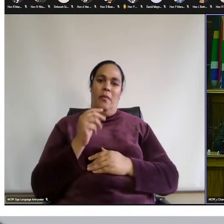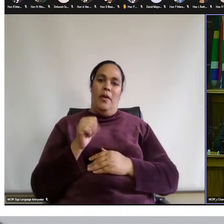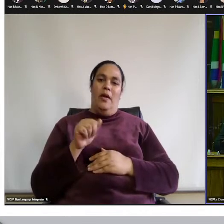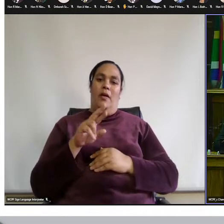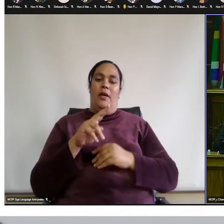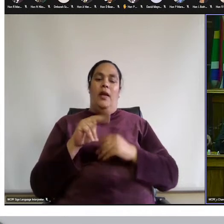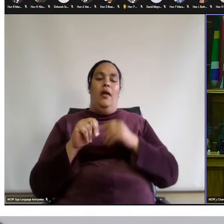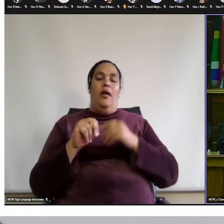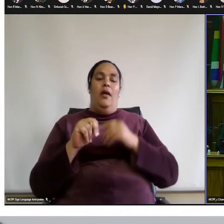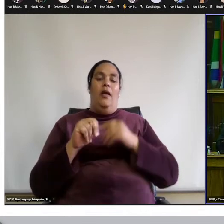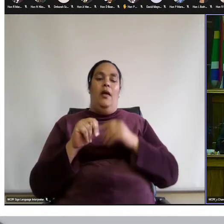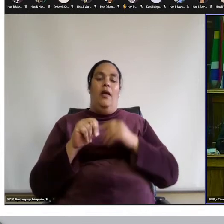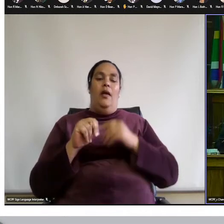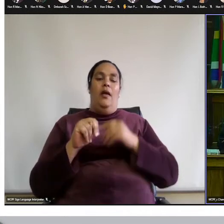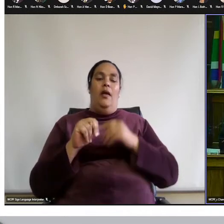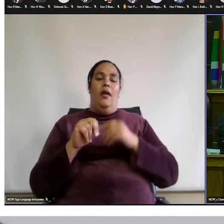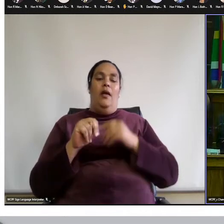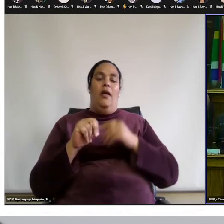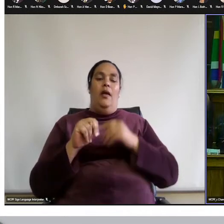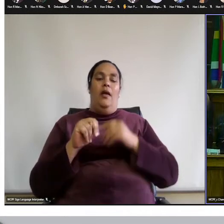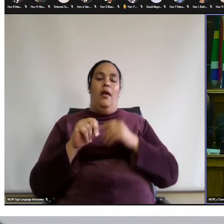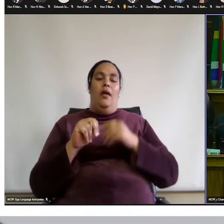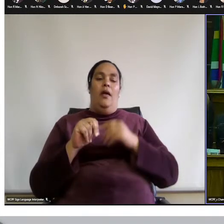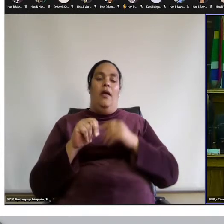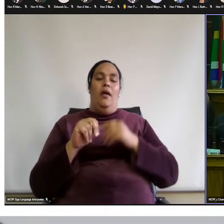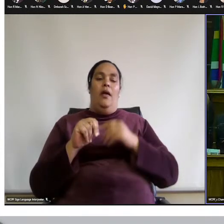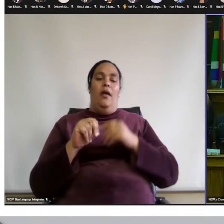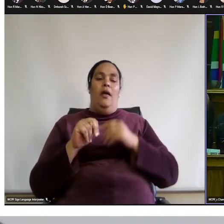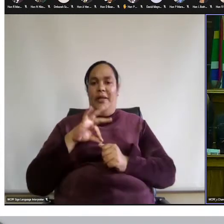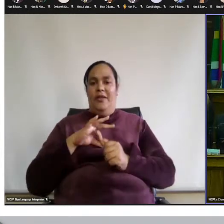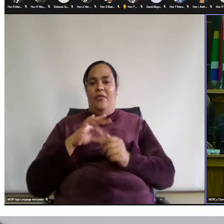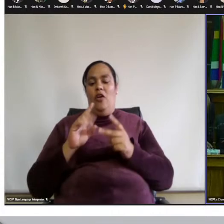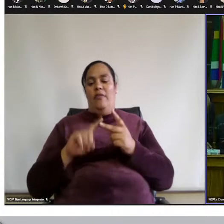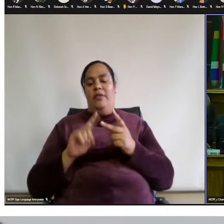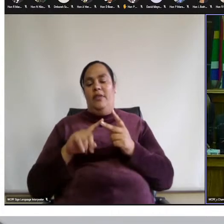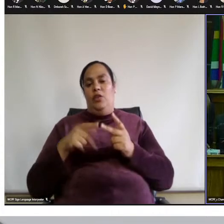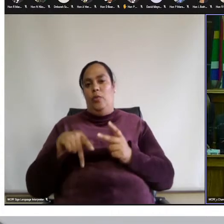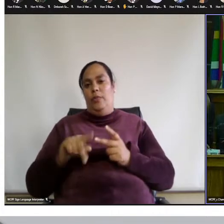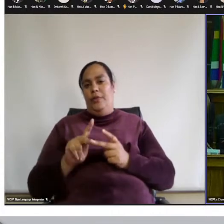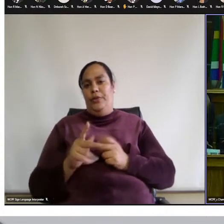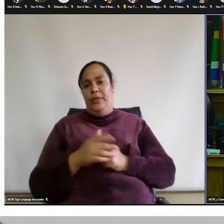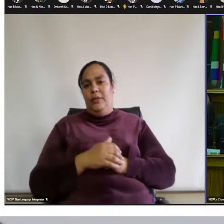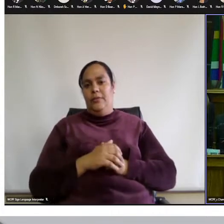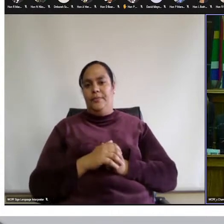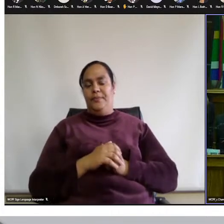if you do wish to enjoy the benefit of the second opportunity.